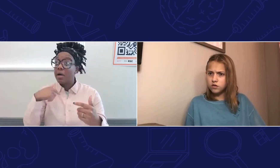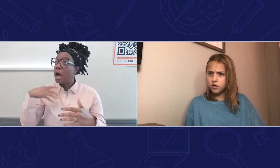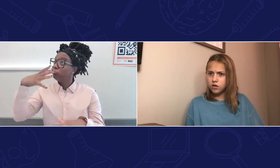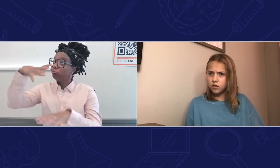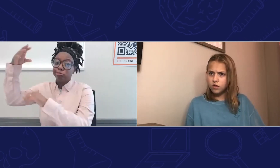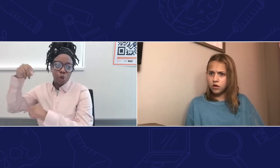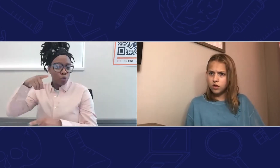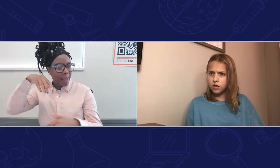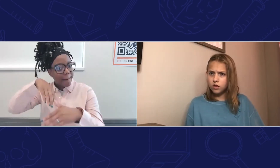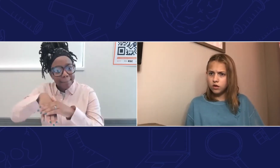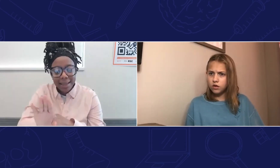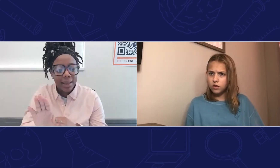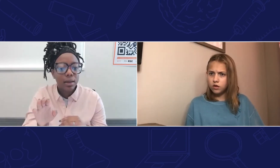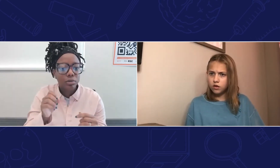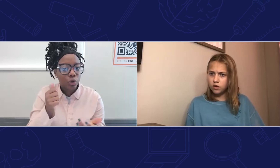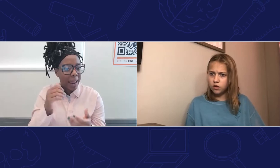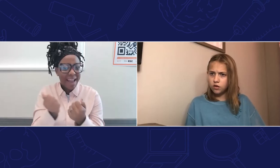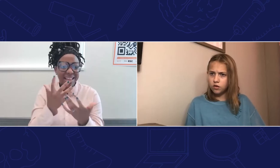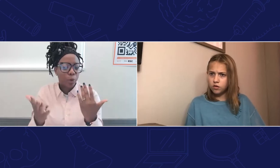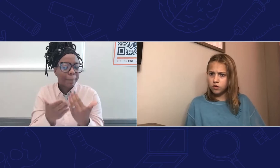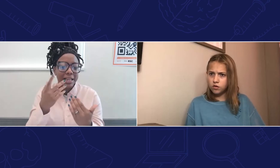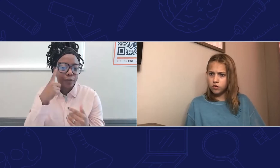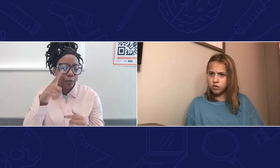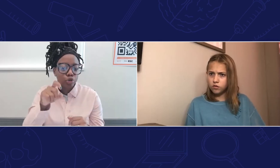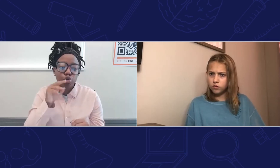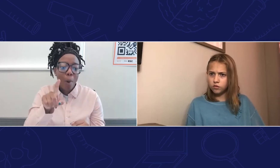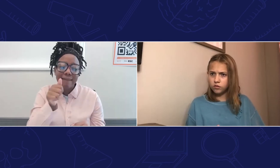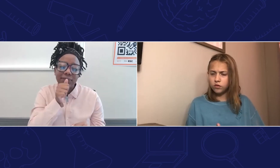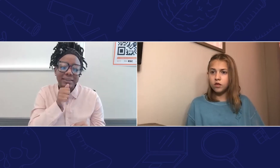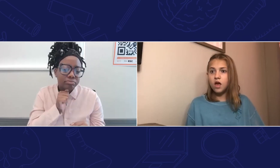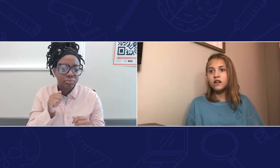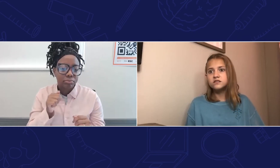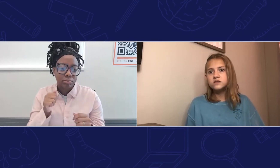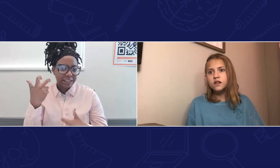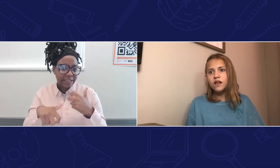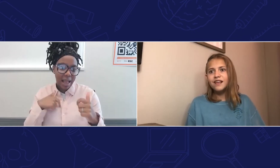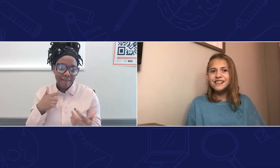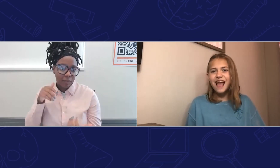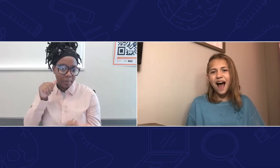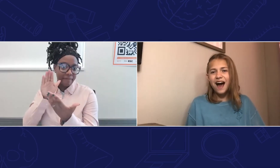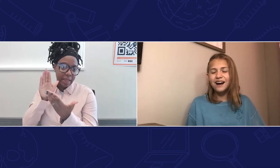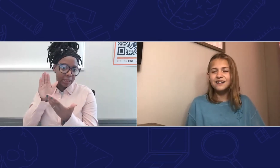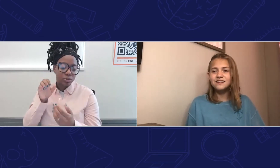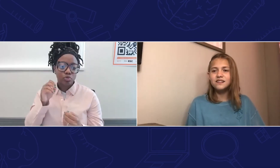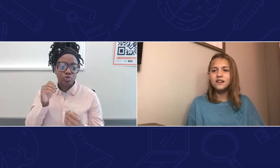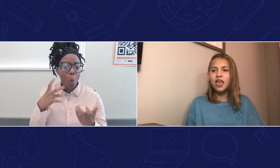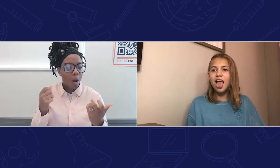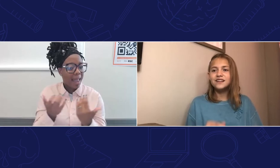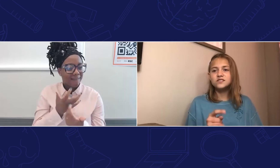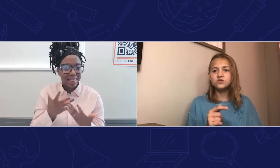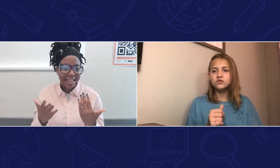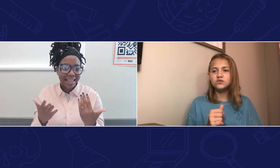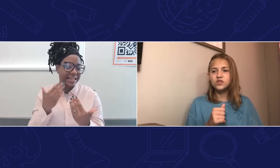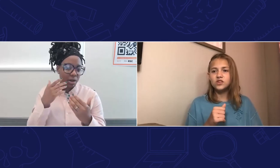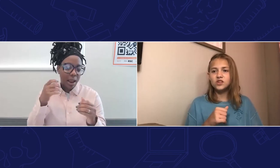leave a job and you come in, for example, everything will already be easier for you. Yes, that. You don't have to face the struggles I did.